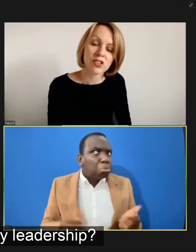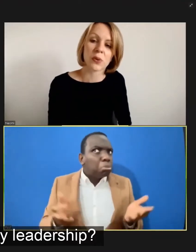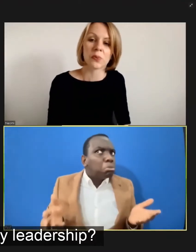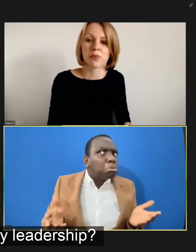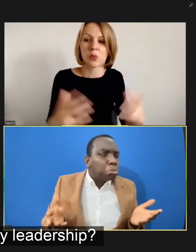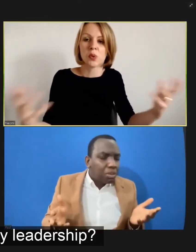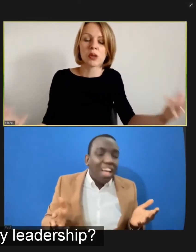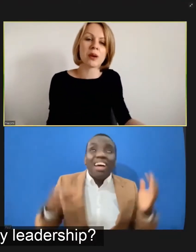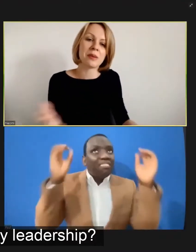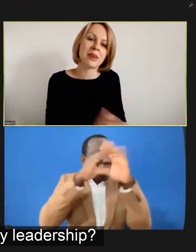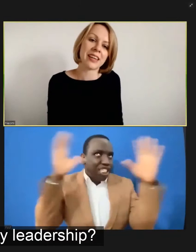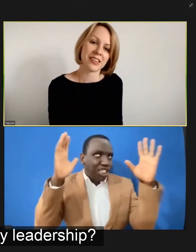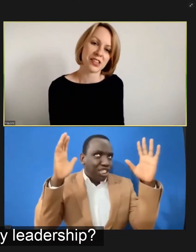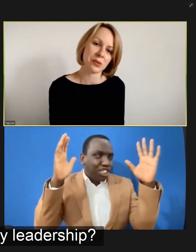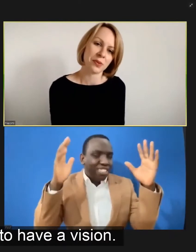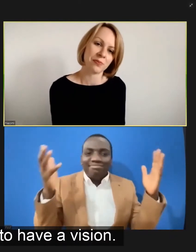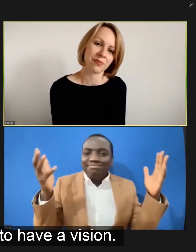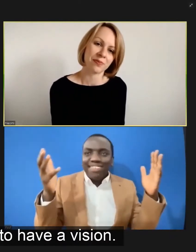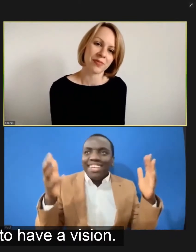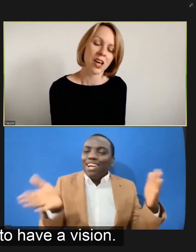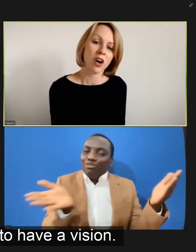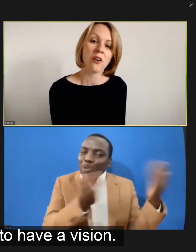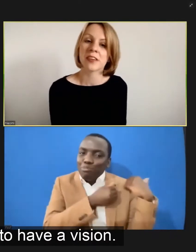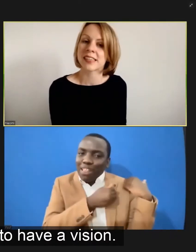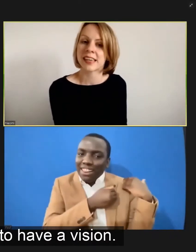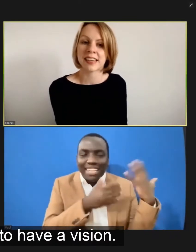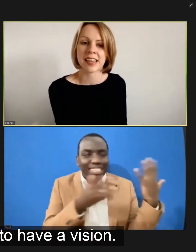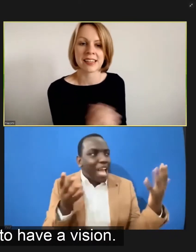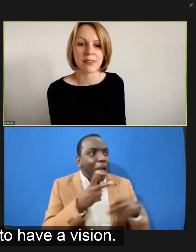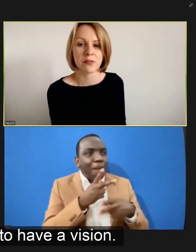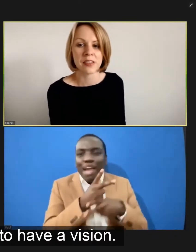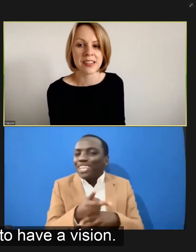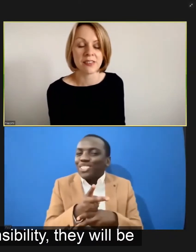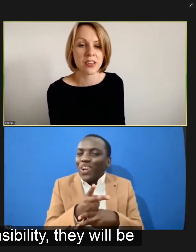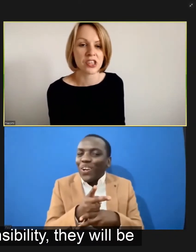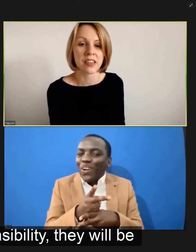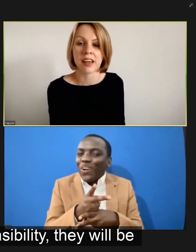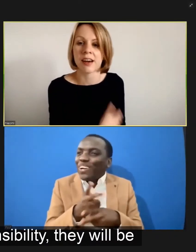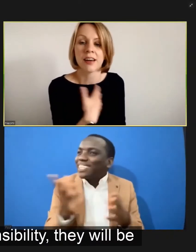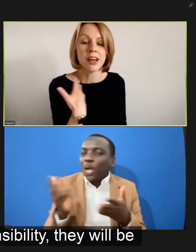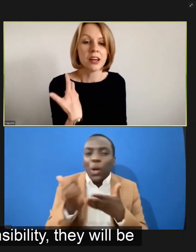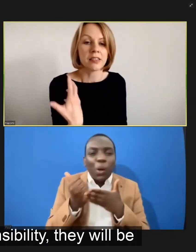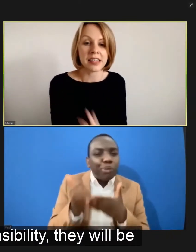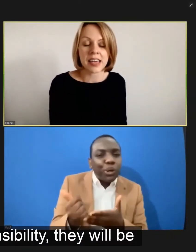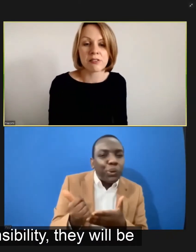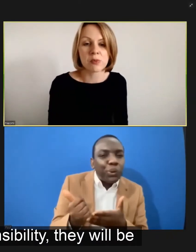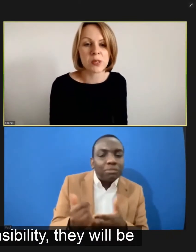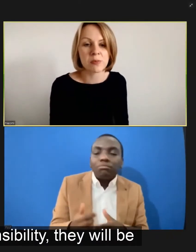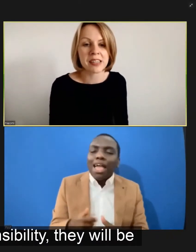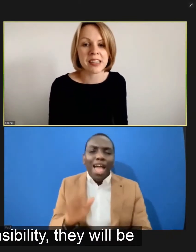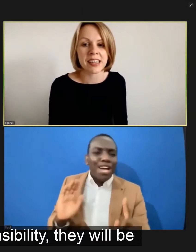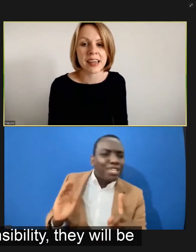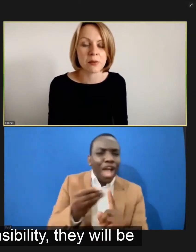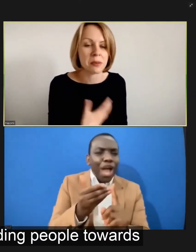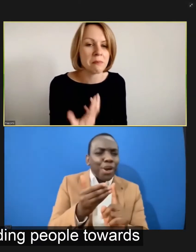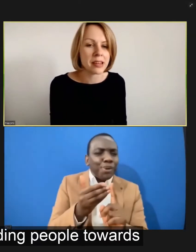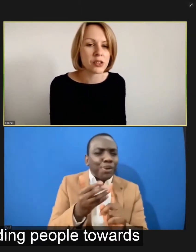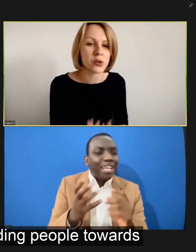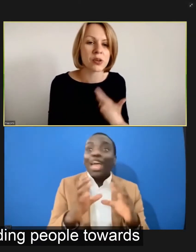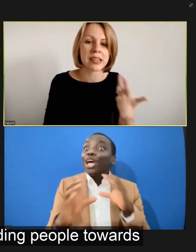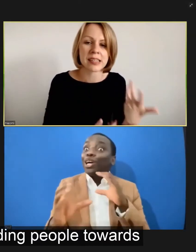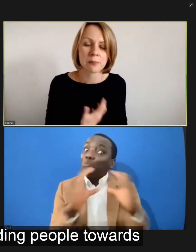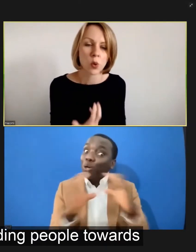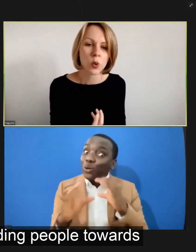So what do I mean by leadership? Obviously, a leader has to have a vision. They take responsibility. They will be